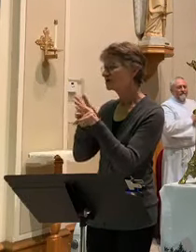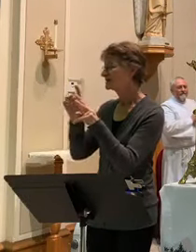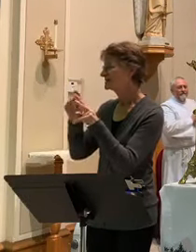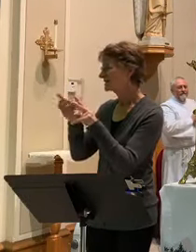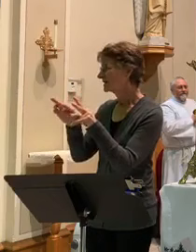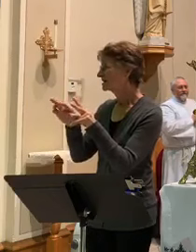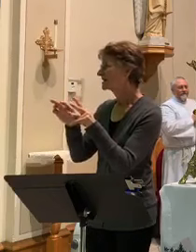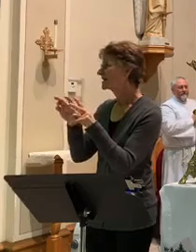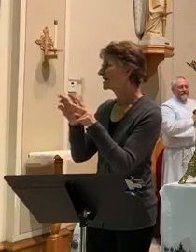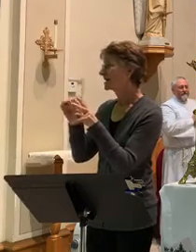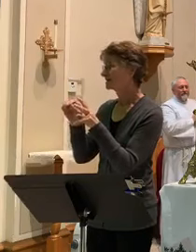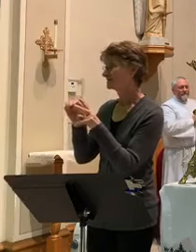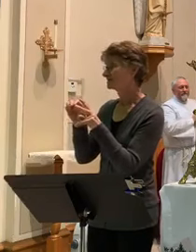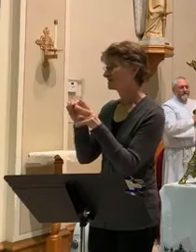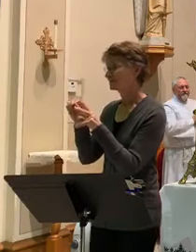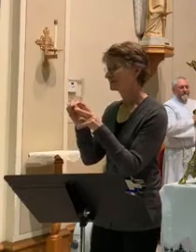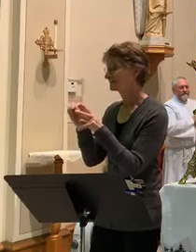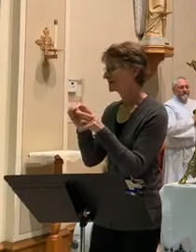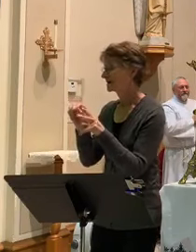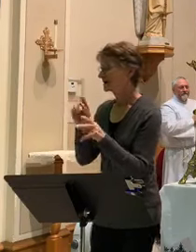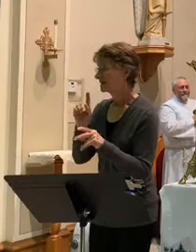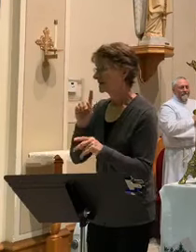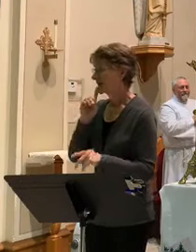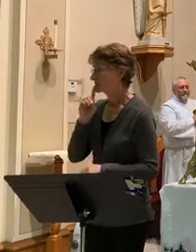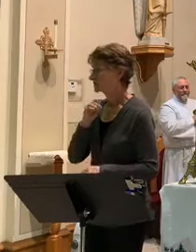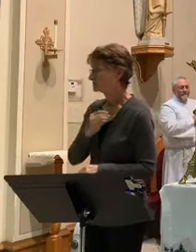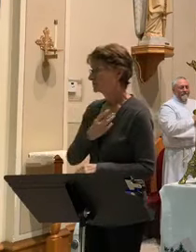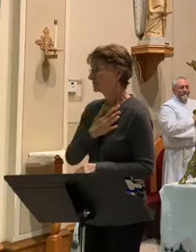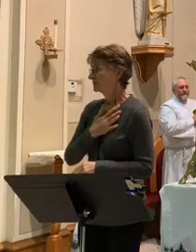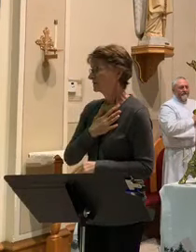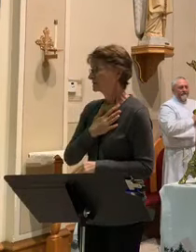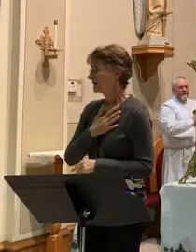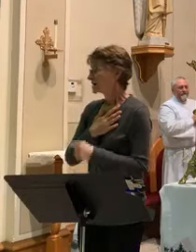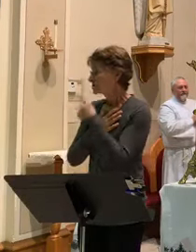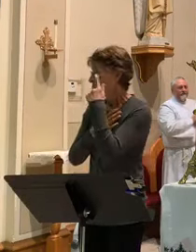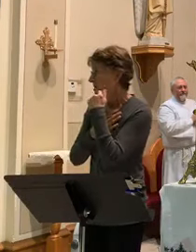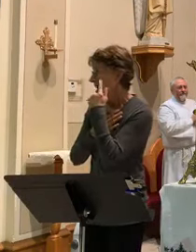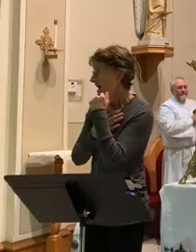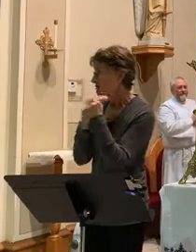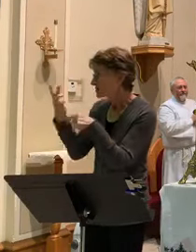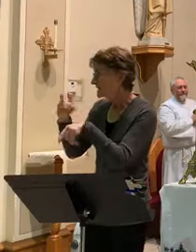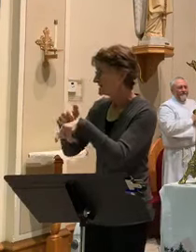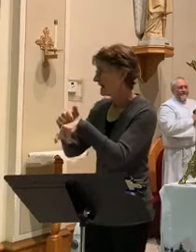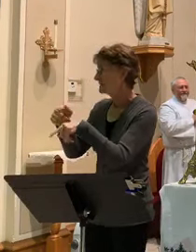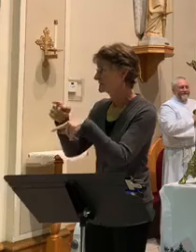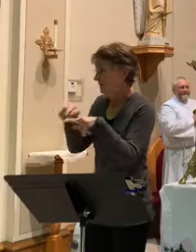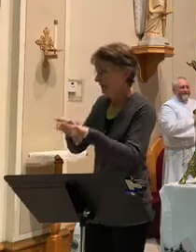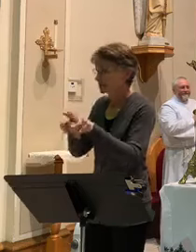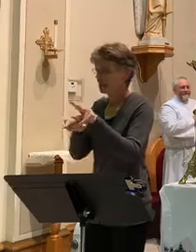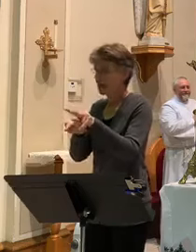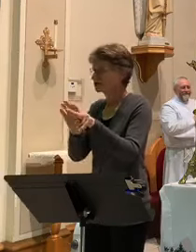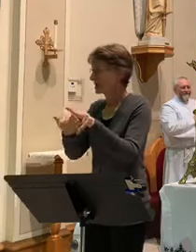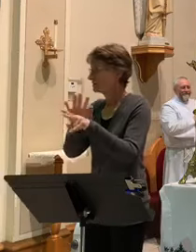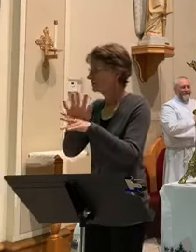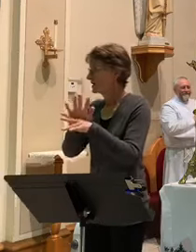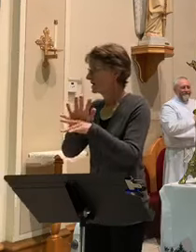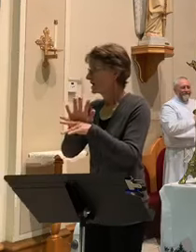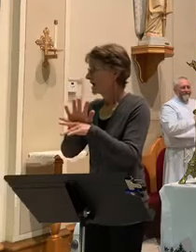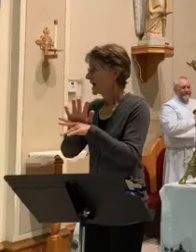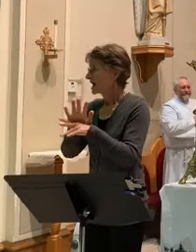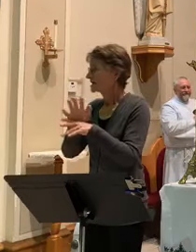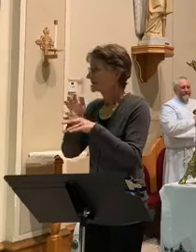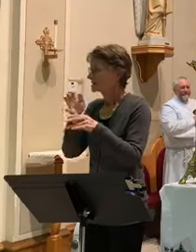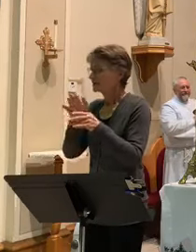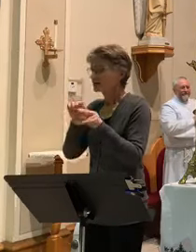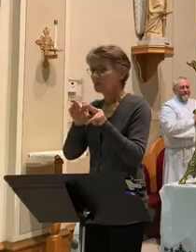show. I'm going to tell you, I was moved to tears three wonderful times by watching that show, and it still is with